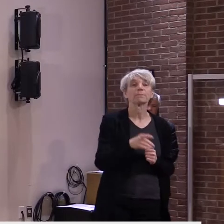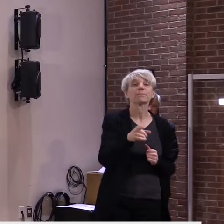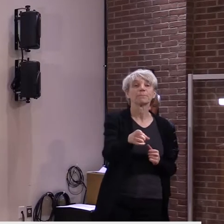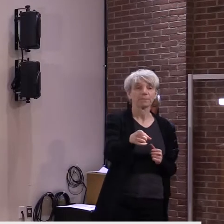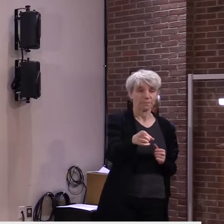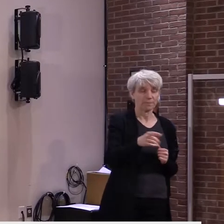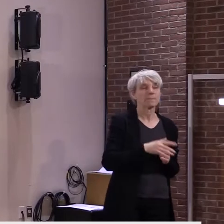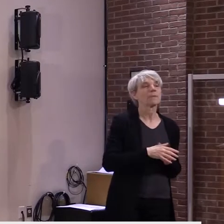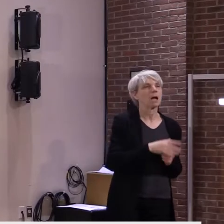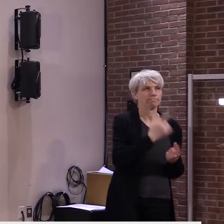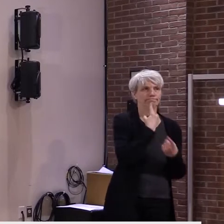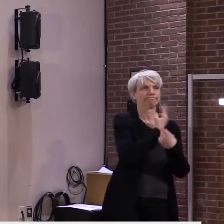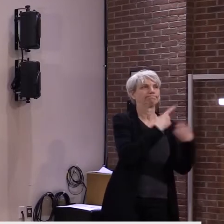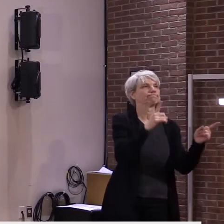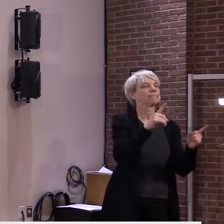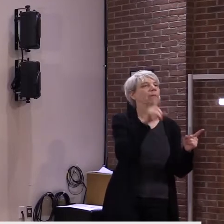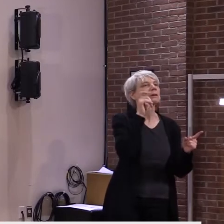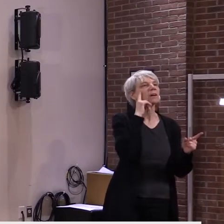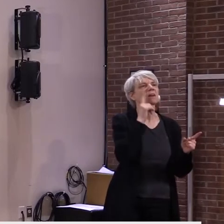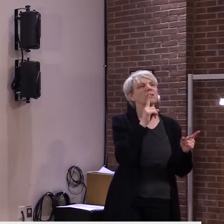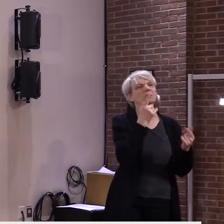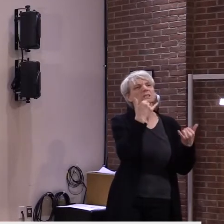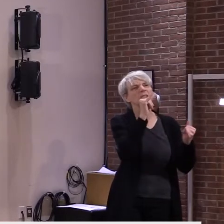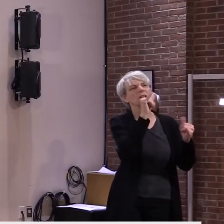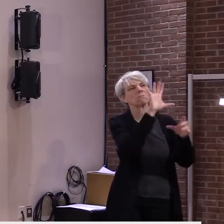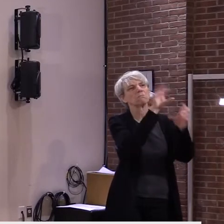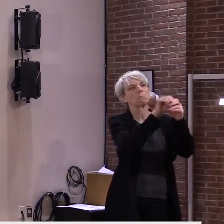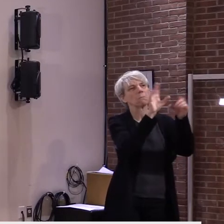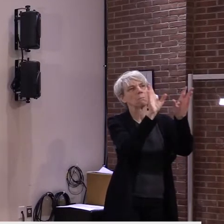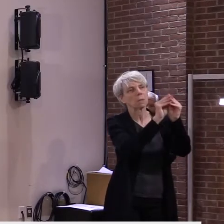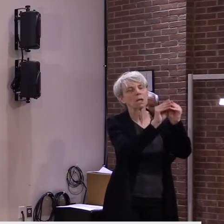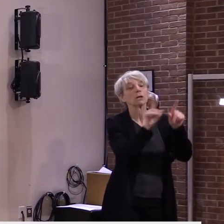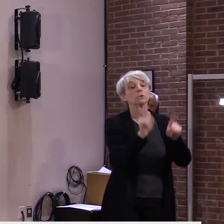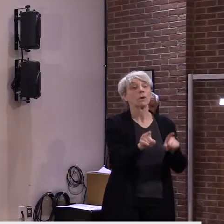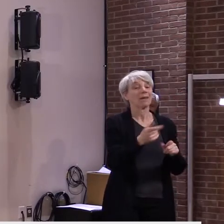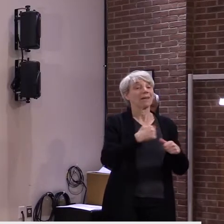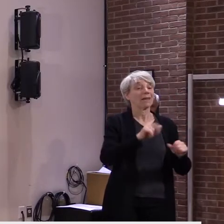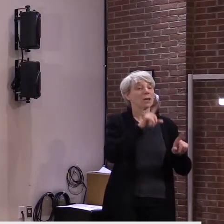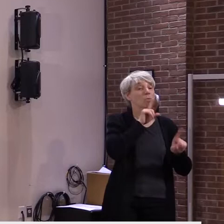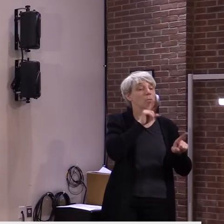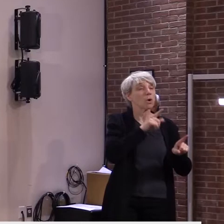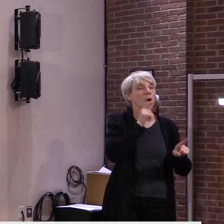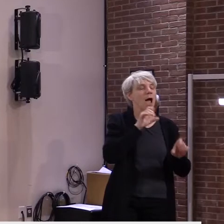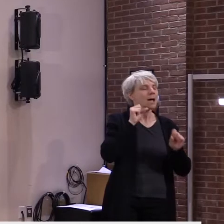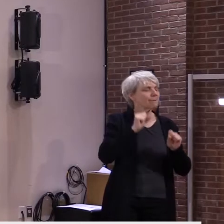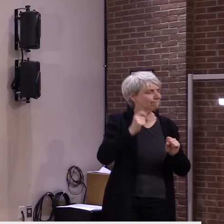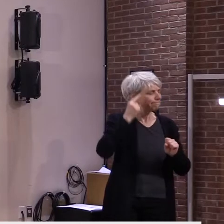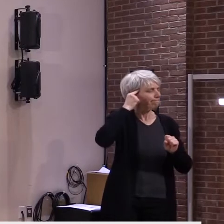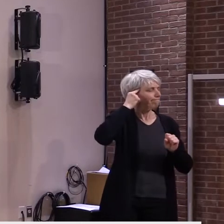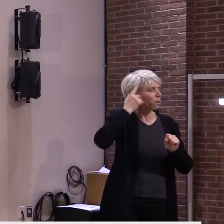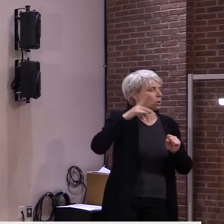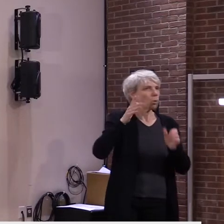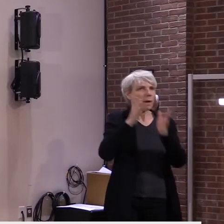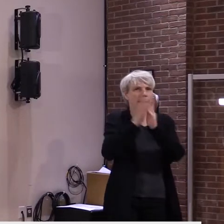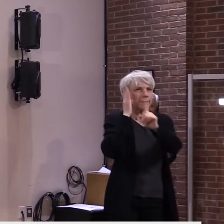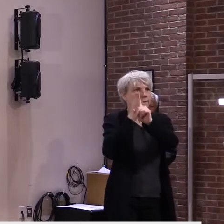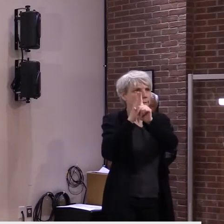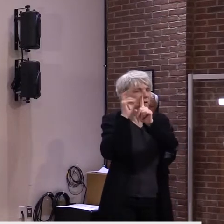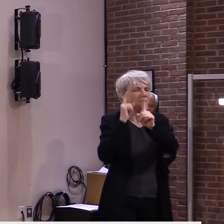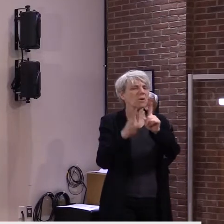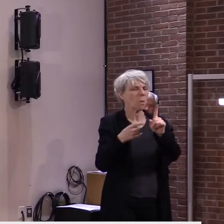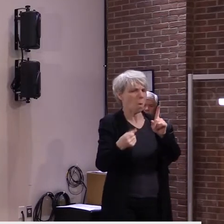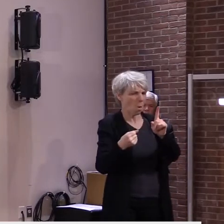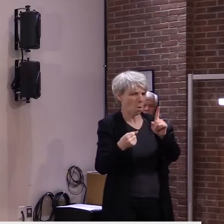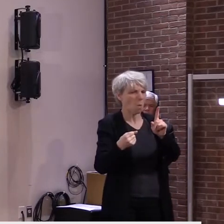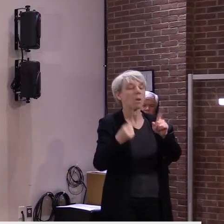few more minutes, so for the reporters on the line, if we get to you and you need to get another question for the governor, just let me know and we can come back to you after